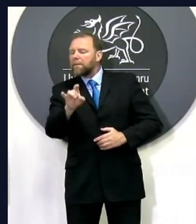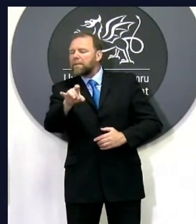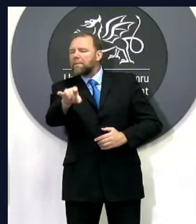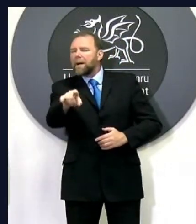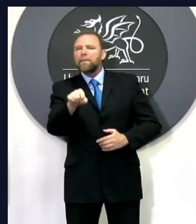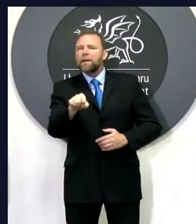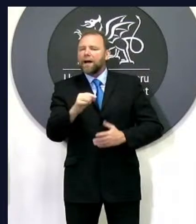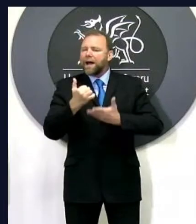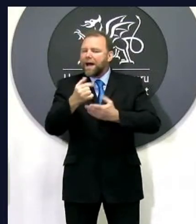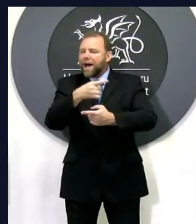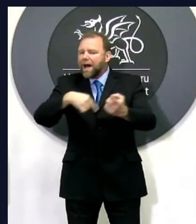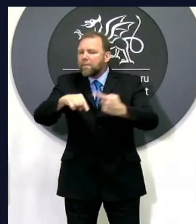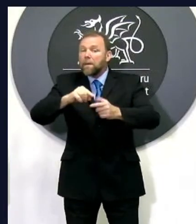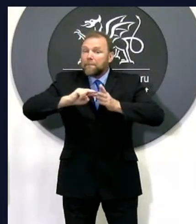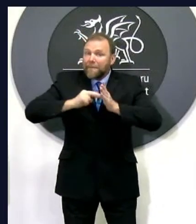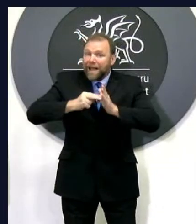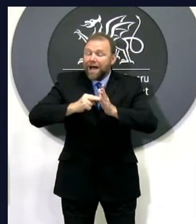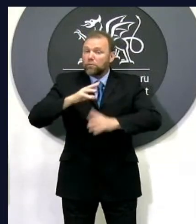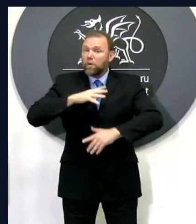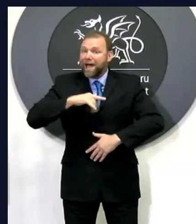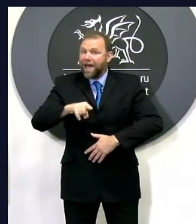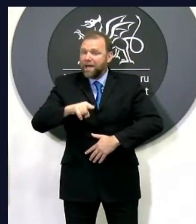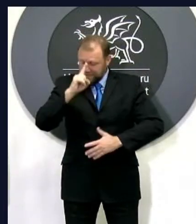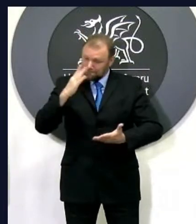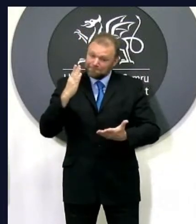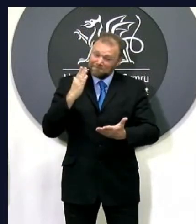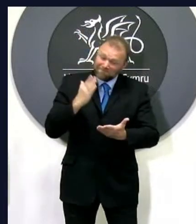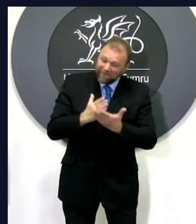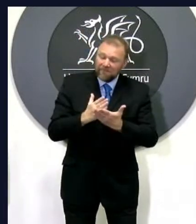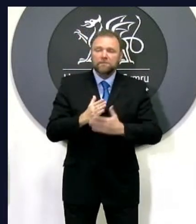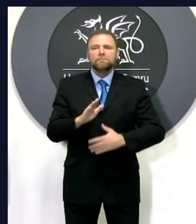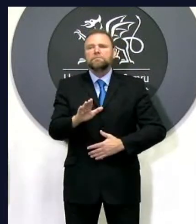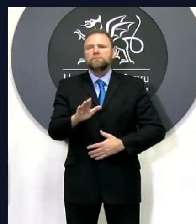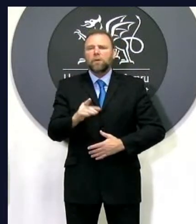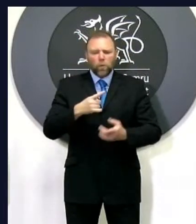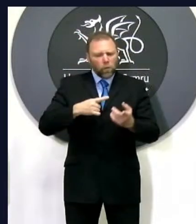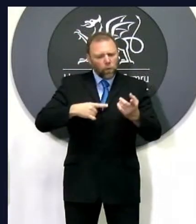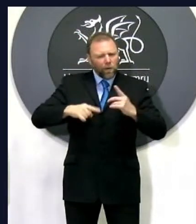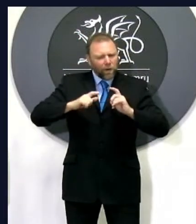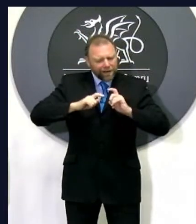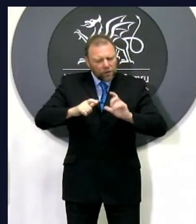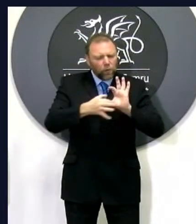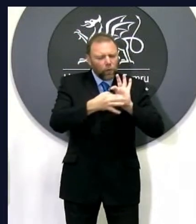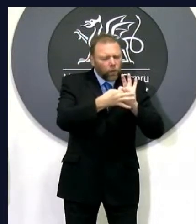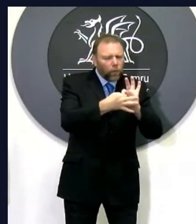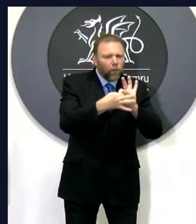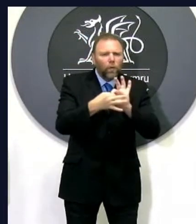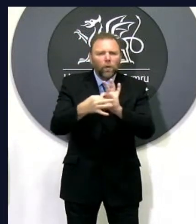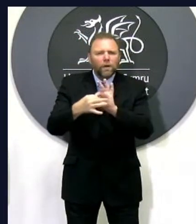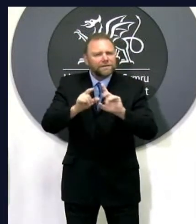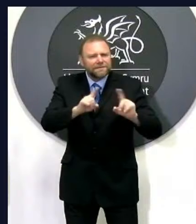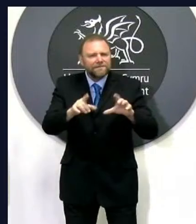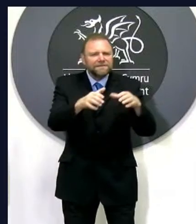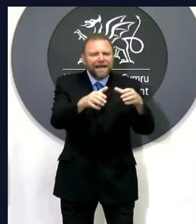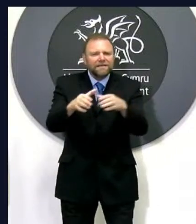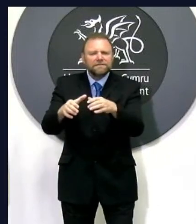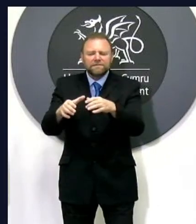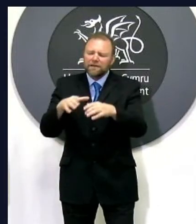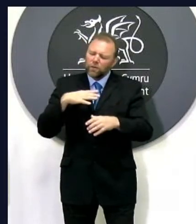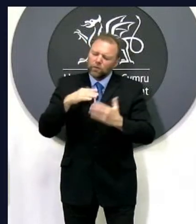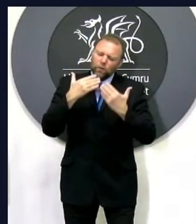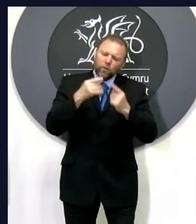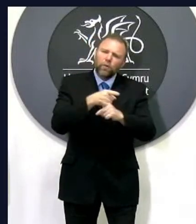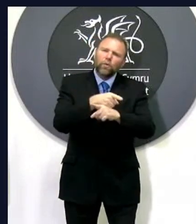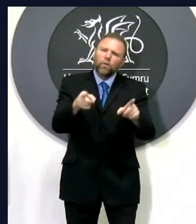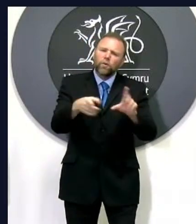and prepare. We will continue, of course, to work with all those sectors. And I want to thank them for their willingness to work with